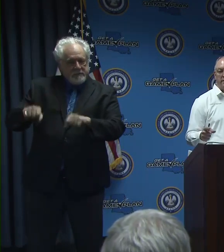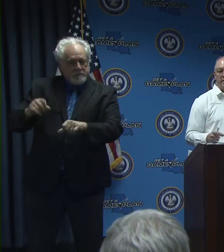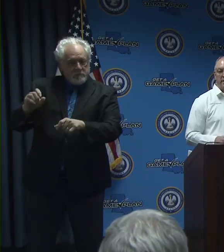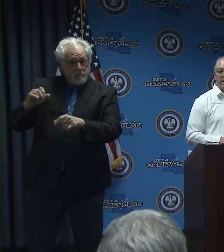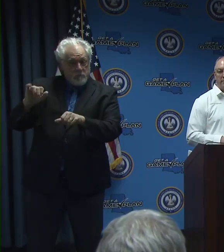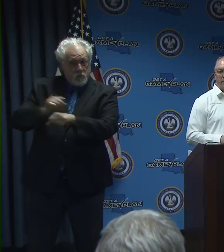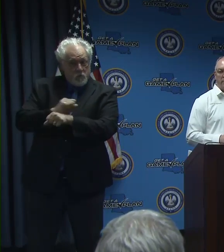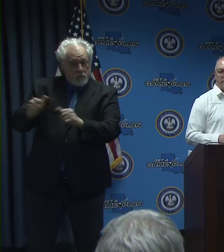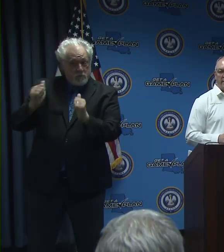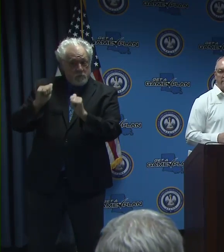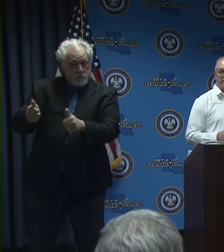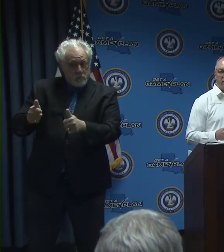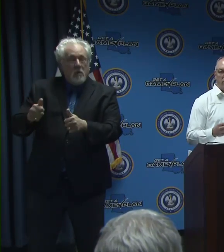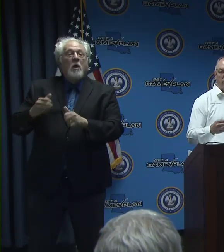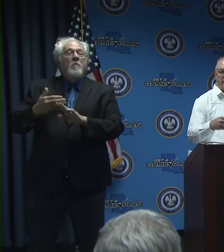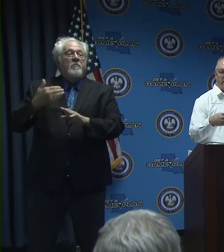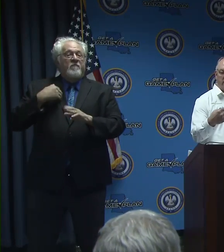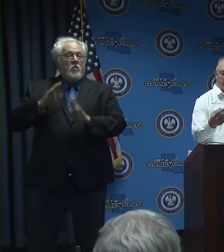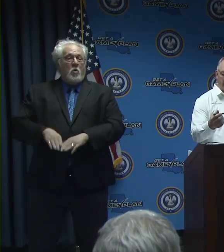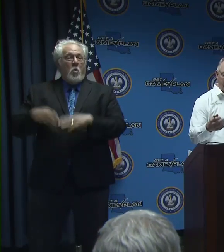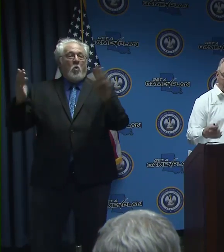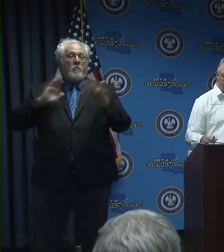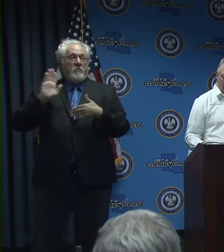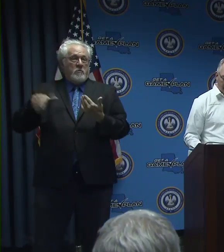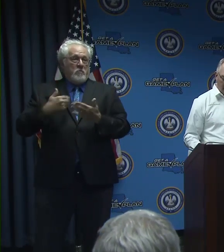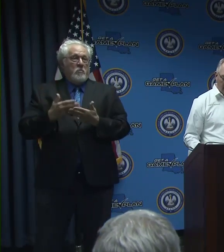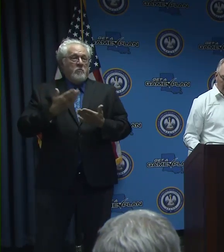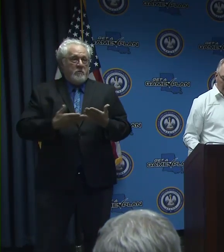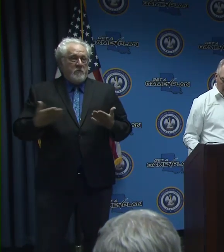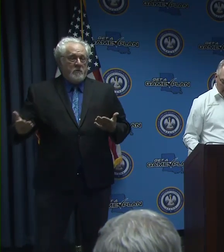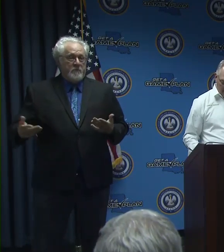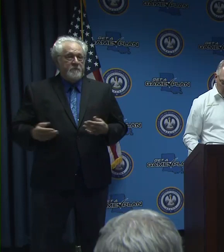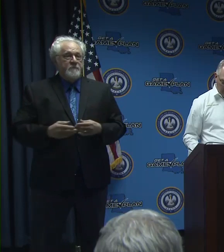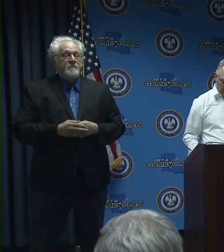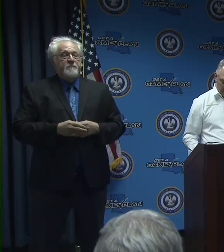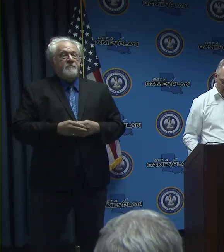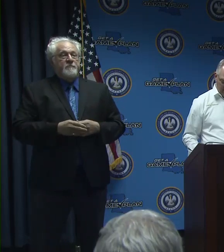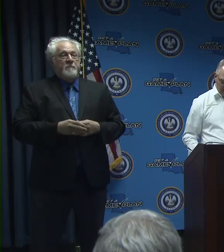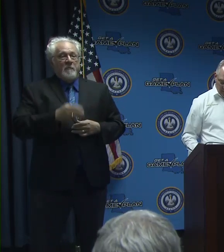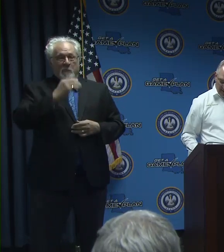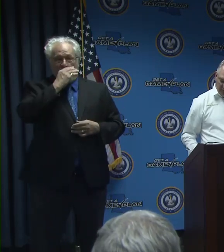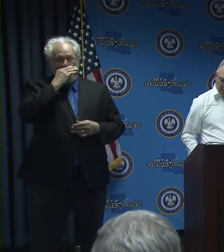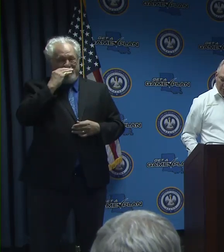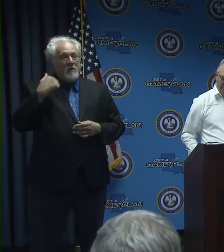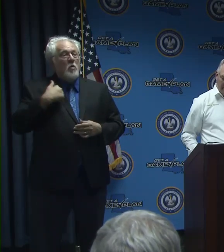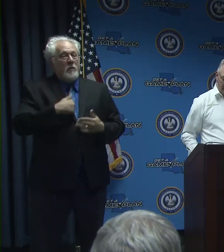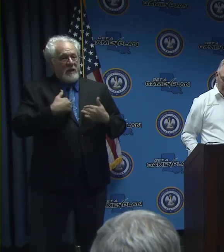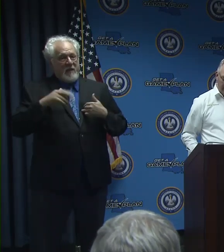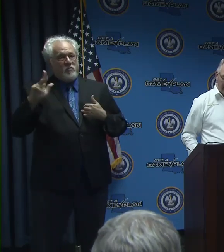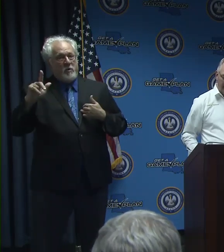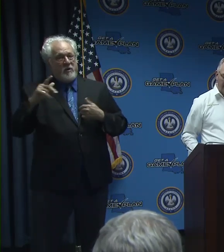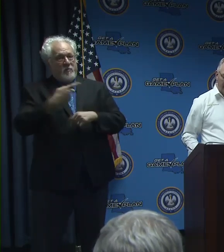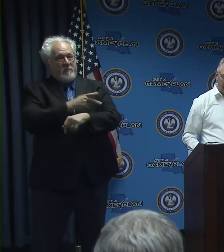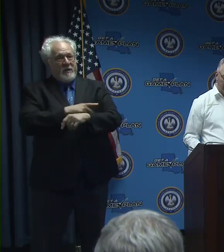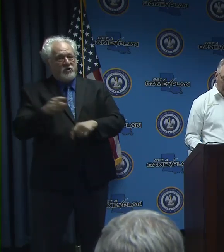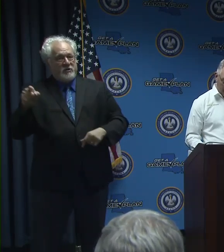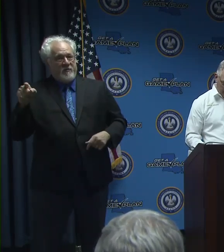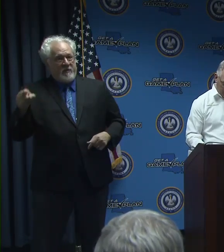working appropriately before we take a lot more patients. And so we have 23 patients